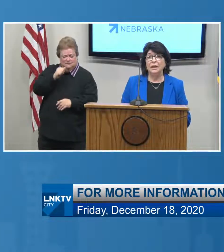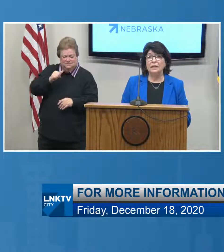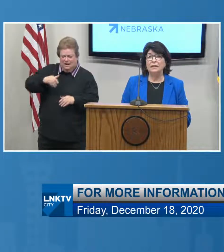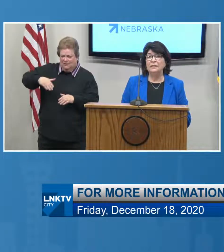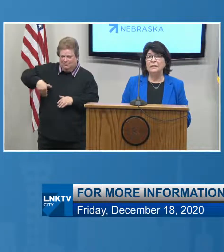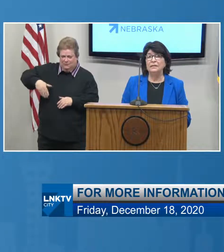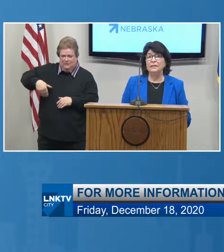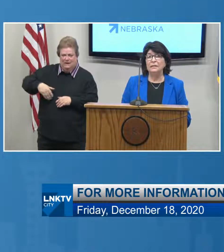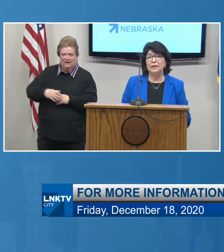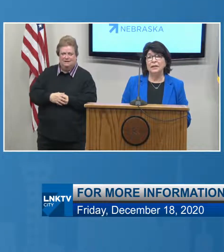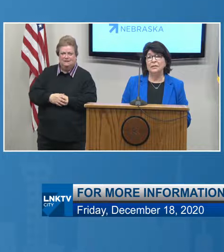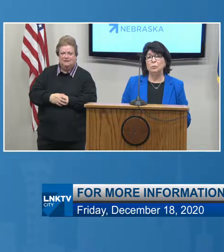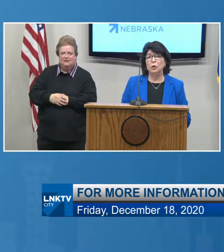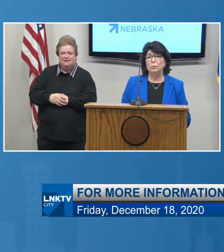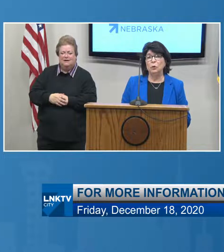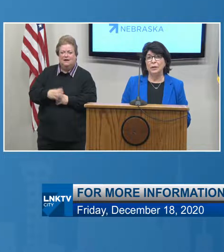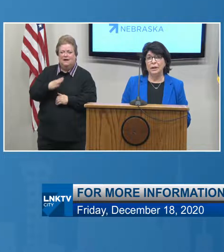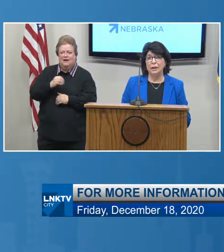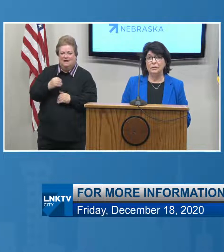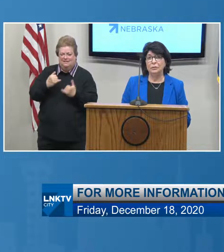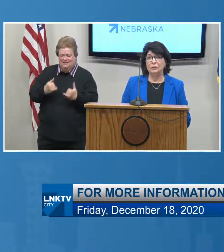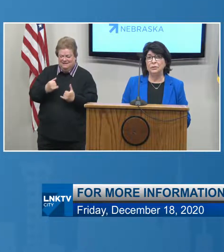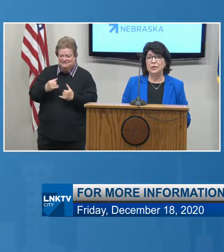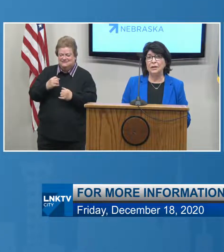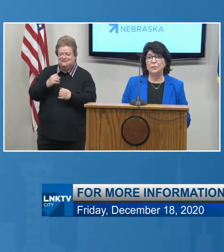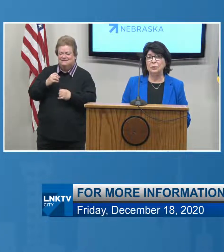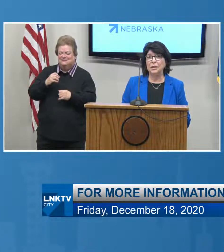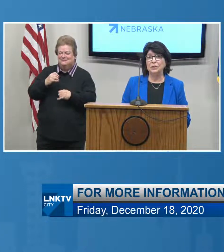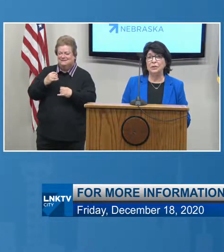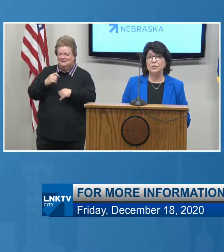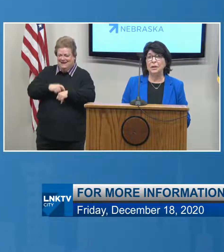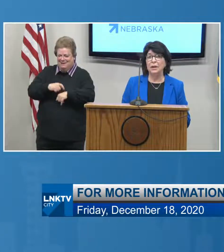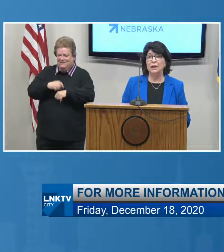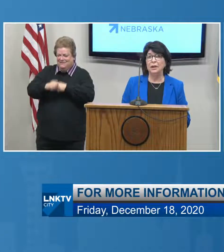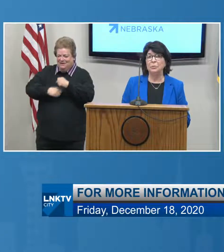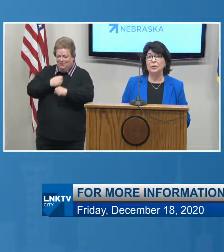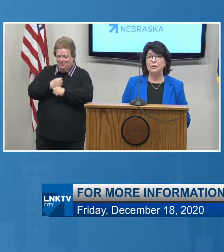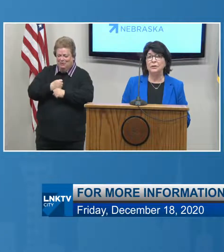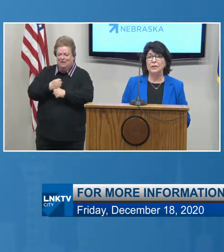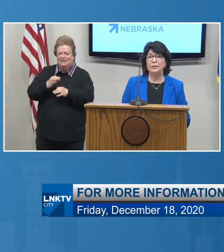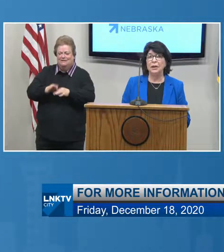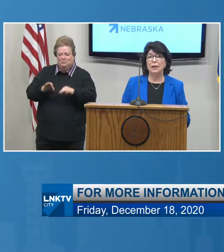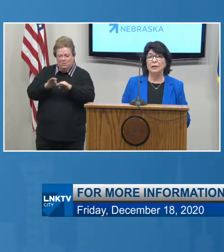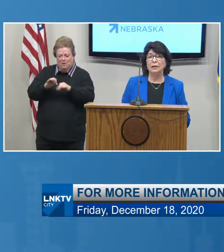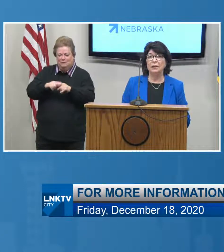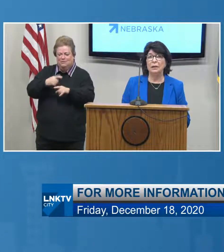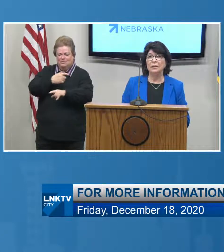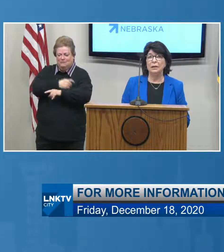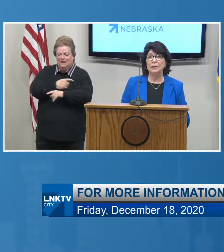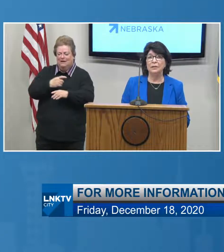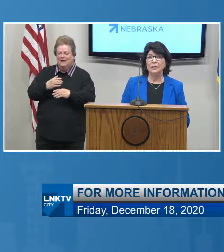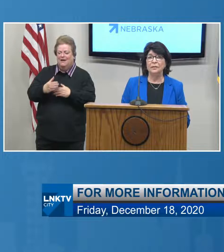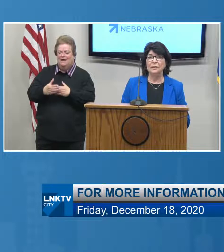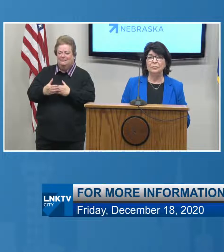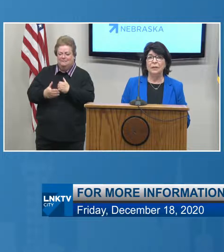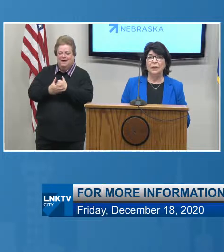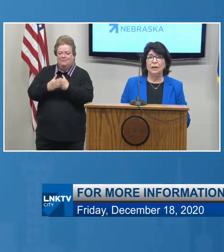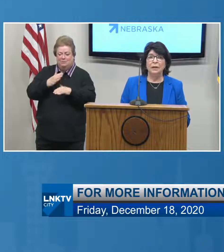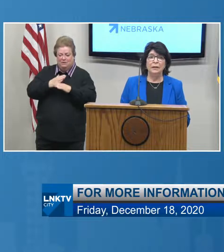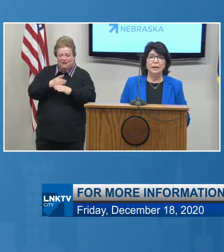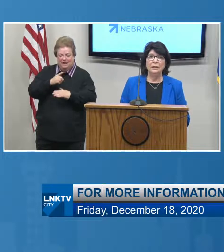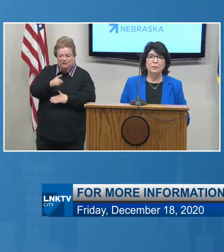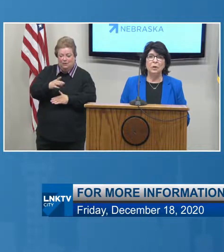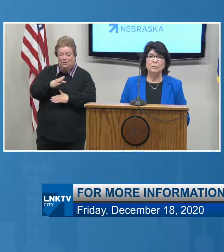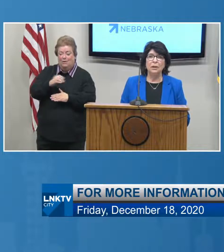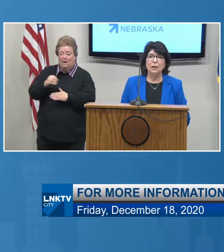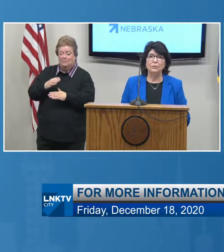this season, it's more important than ever. Flu shots protect you and help reduce the demand on our healthcare system.